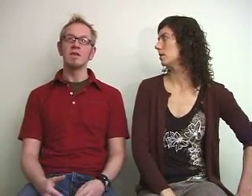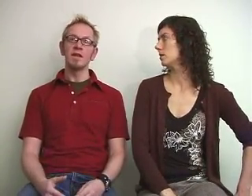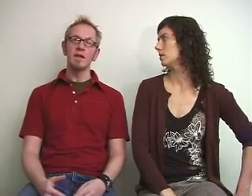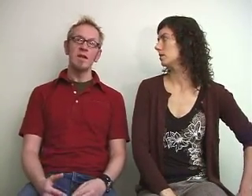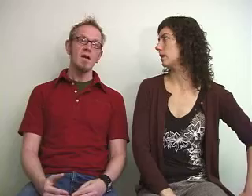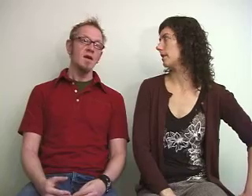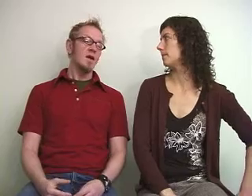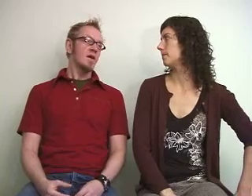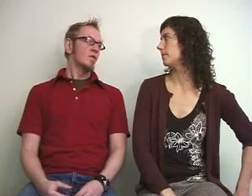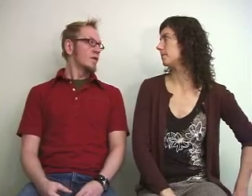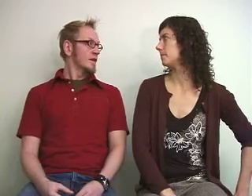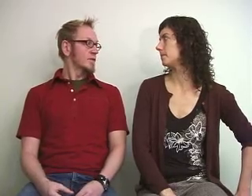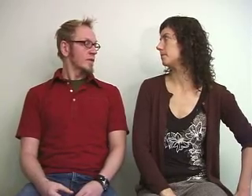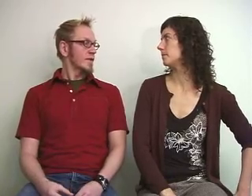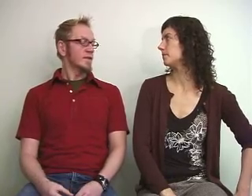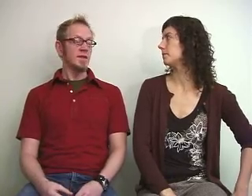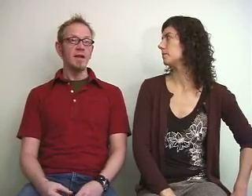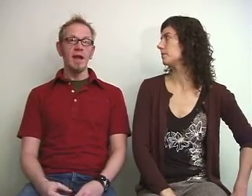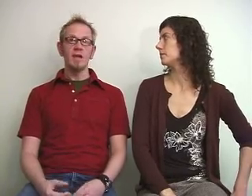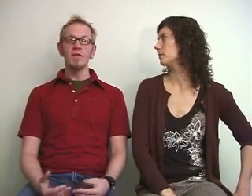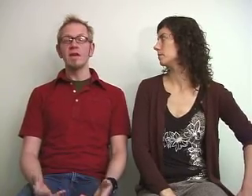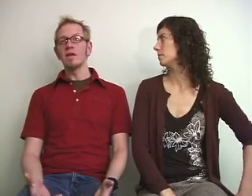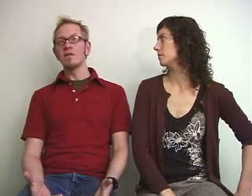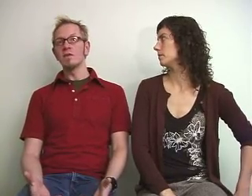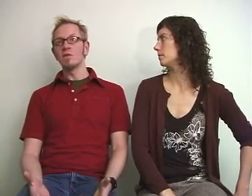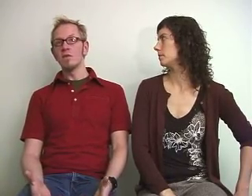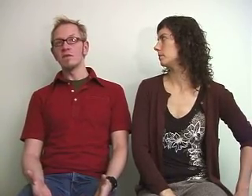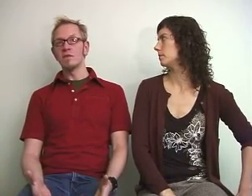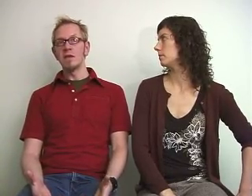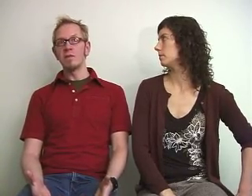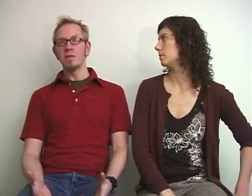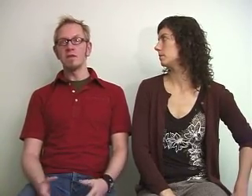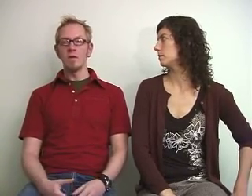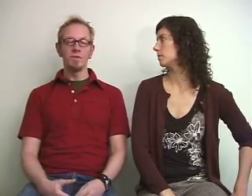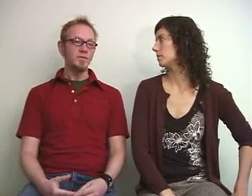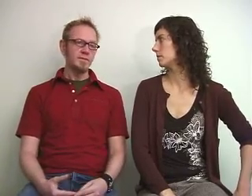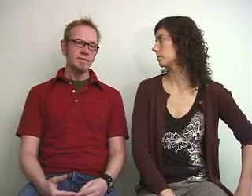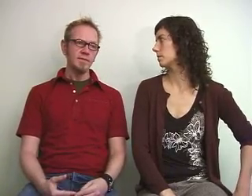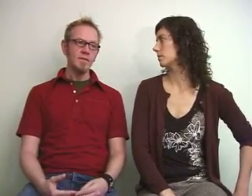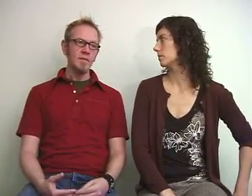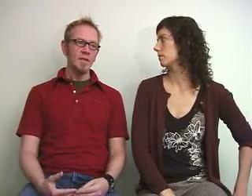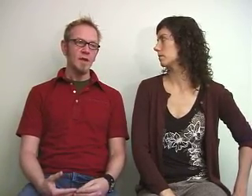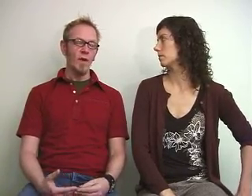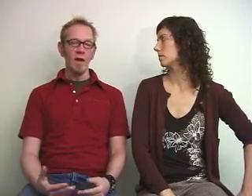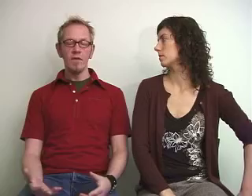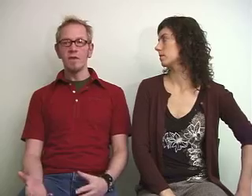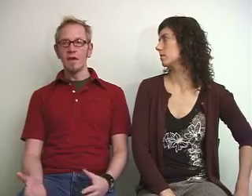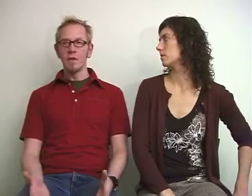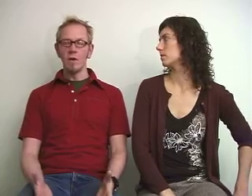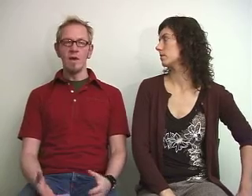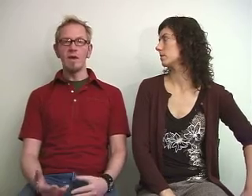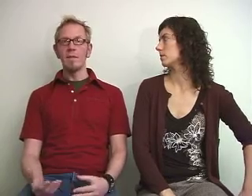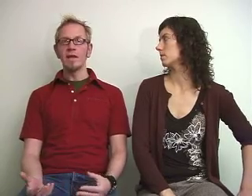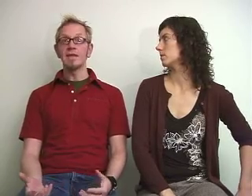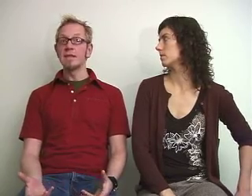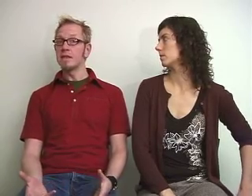like, what the experience is like, and I try and gear it towards those people. So quite often in the warm-up I might see